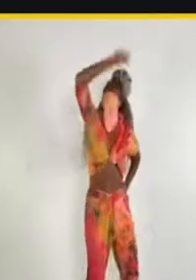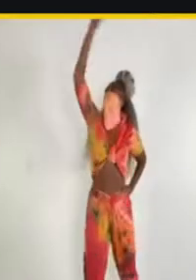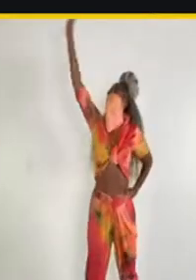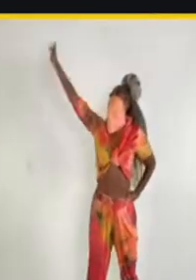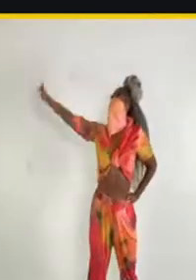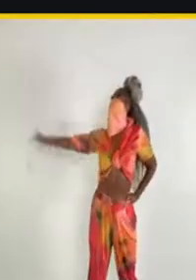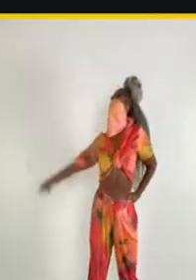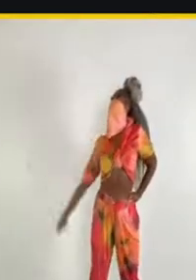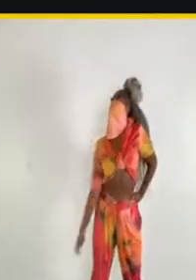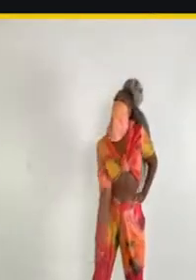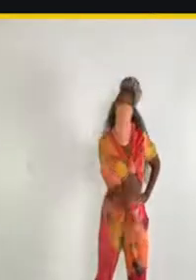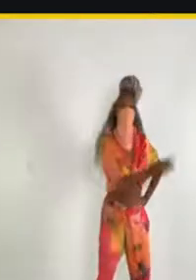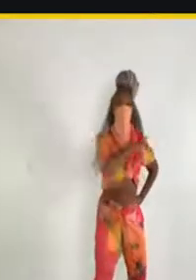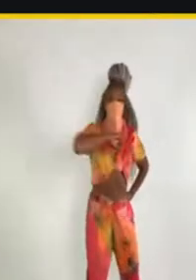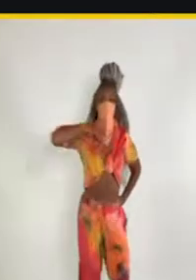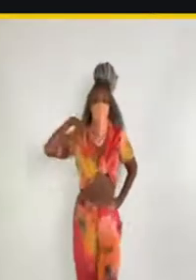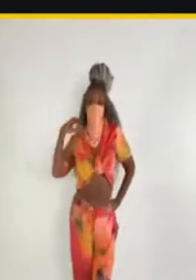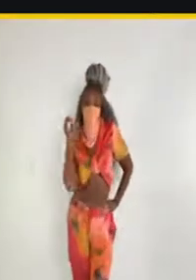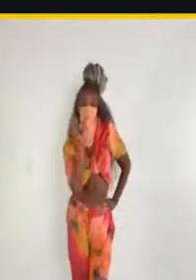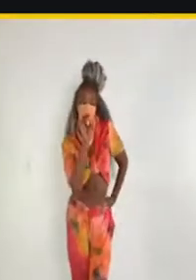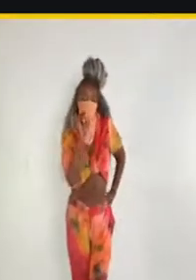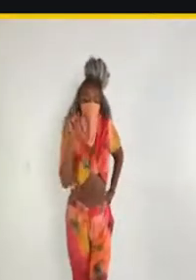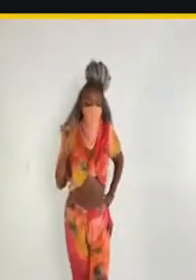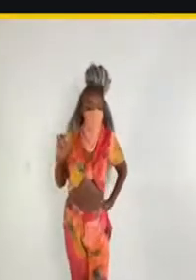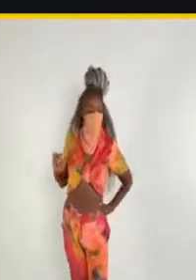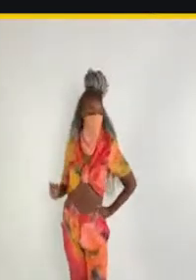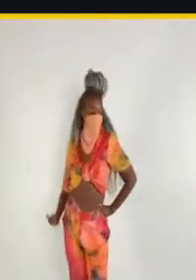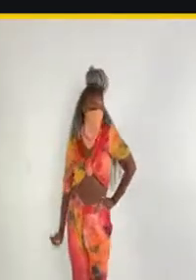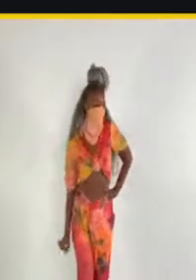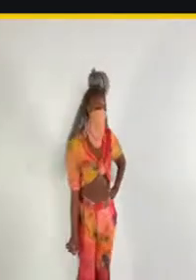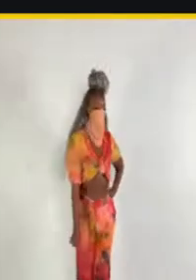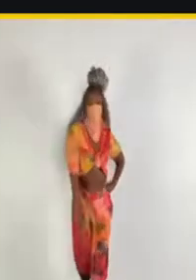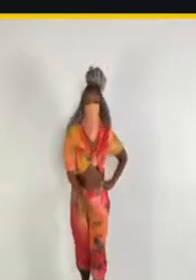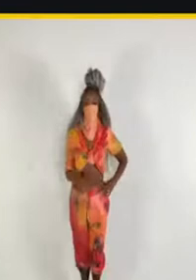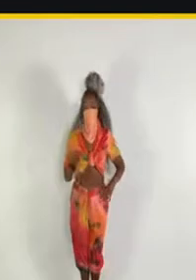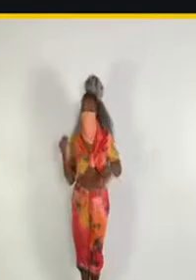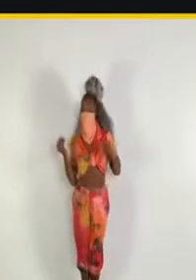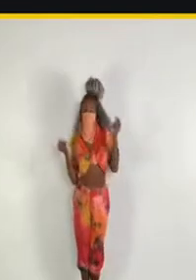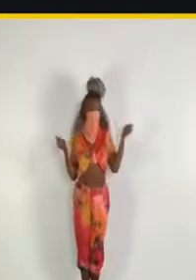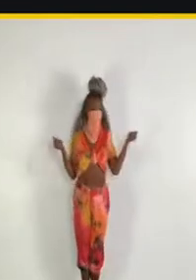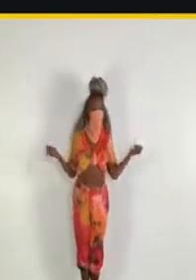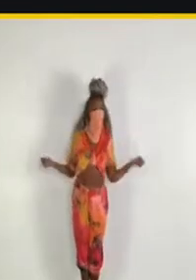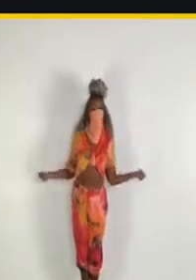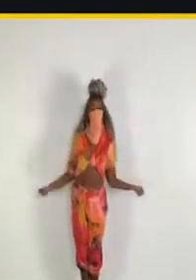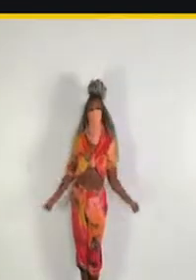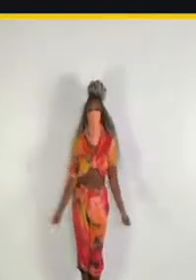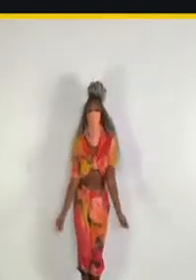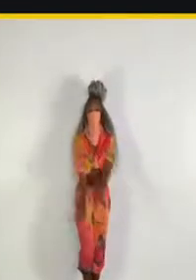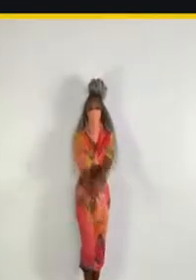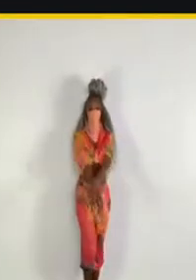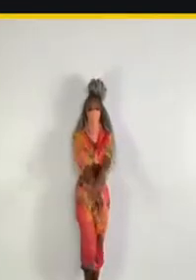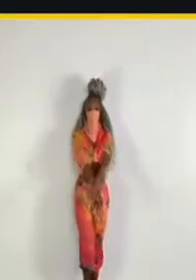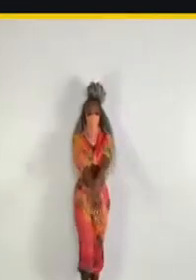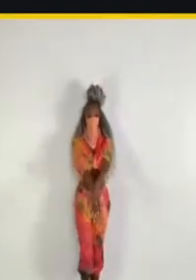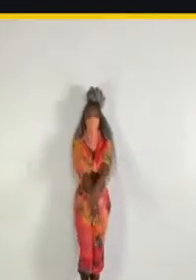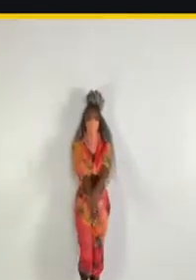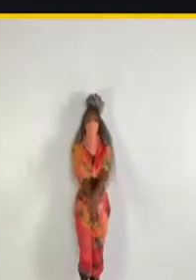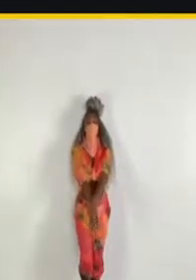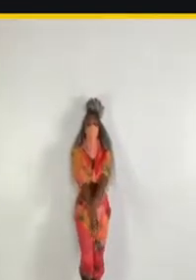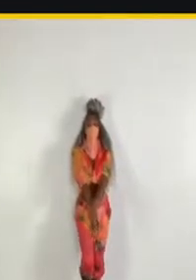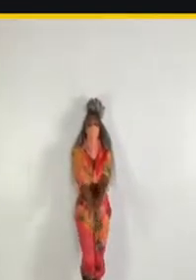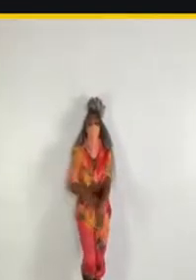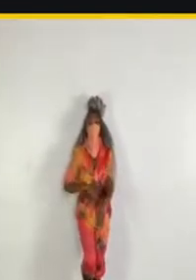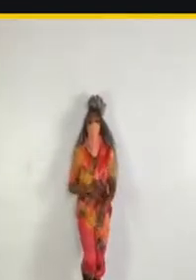Saturday, I showed those fugly mofos back in that cell that money talks. I rode the bus downtown to the